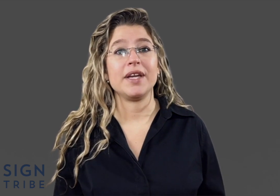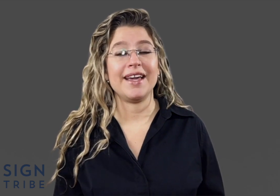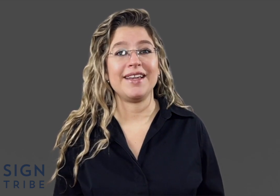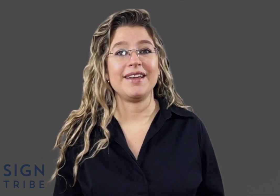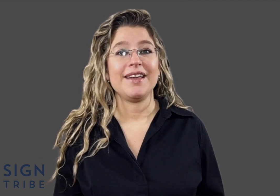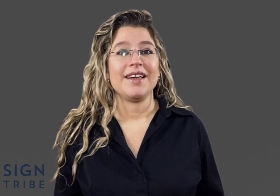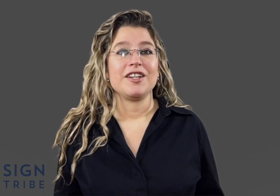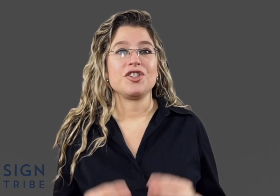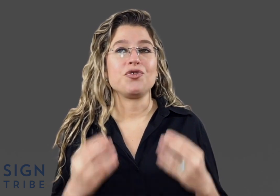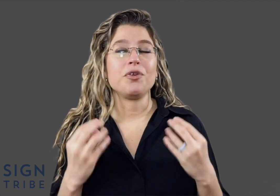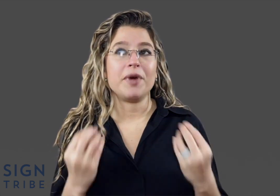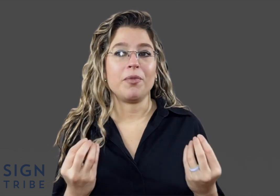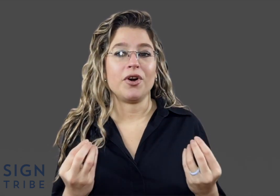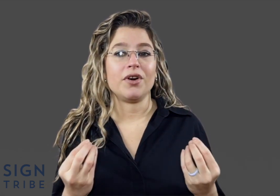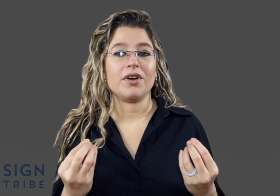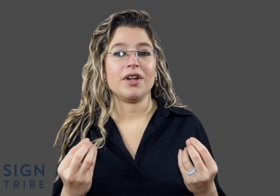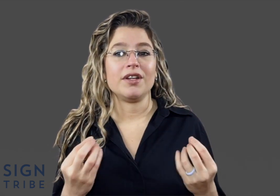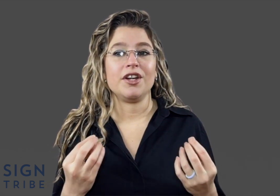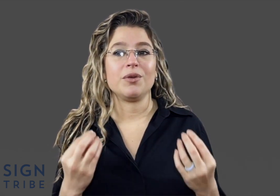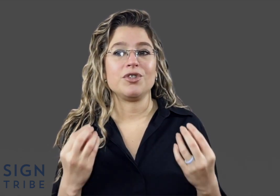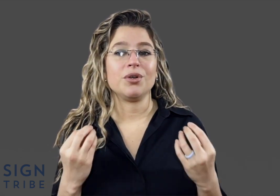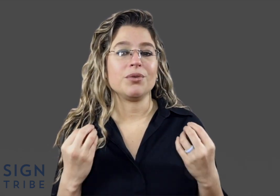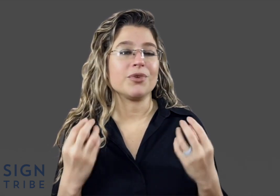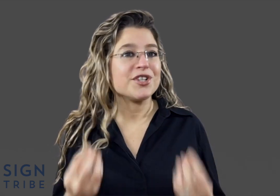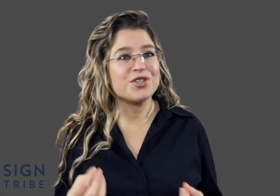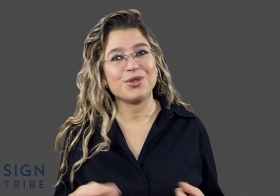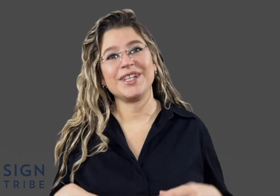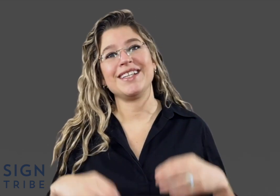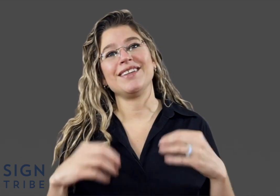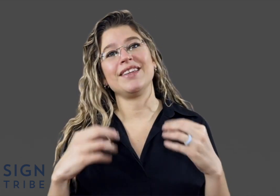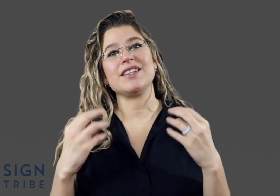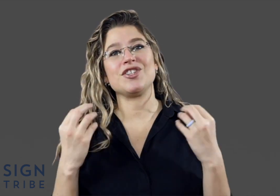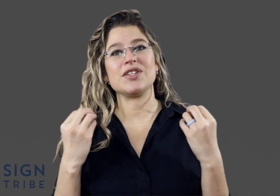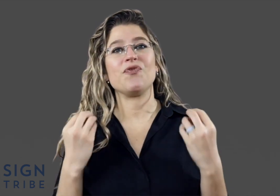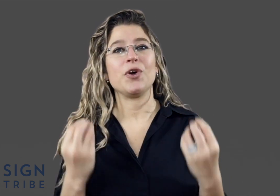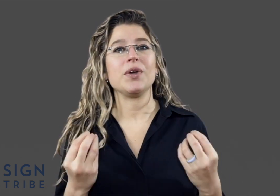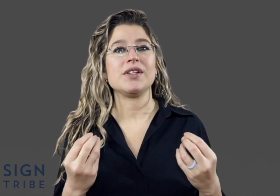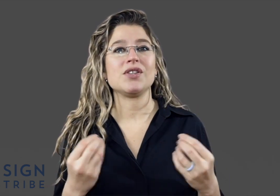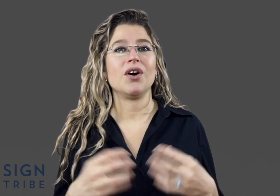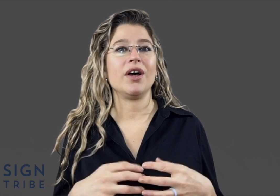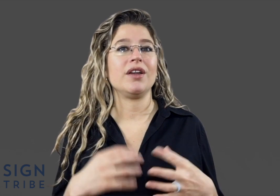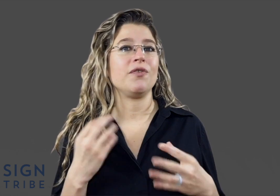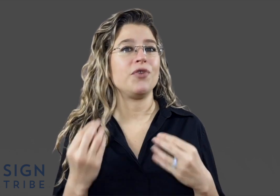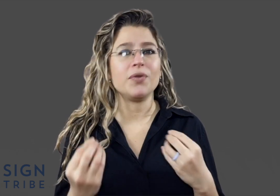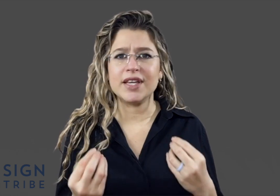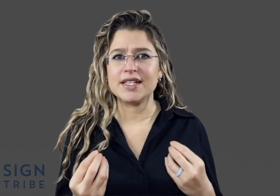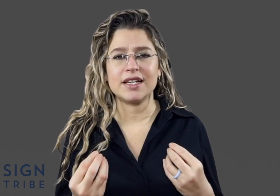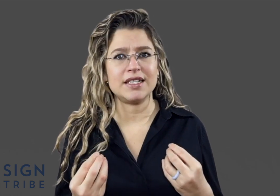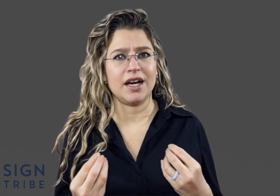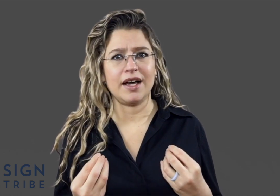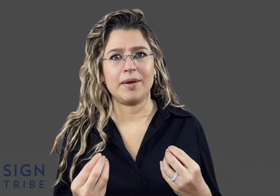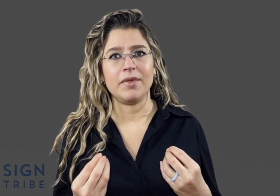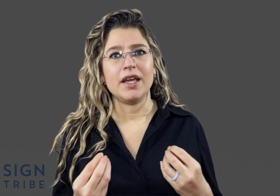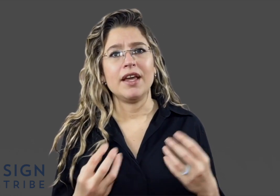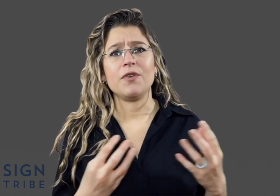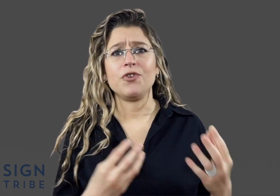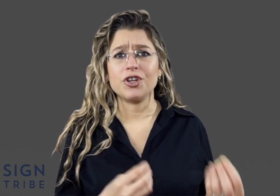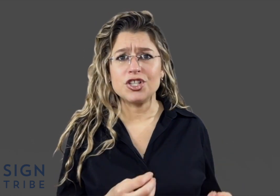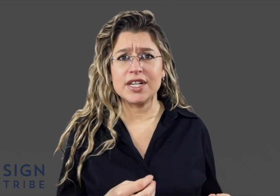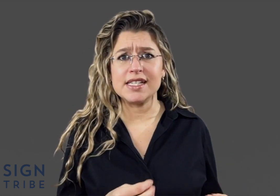again, just remember, don't rush through it. Let's just focus on a few things at a time. If you're stressed